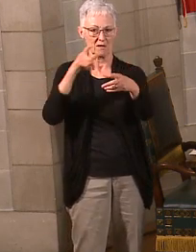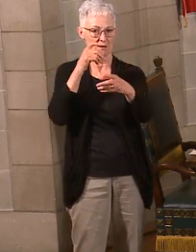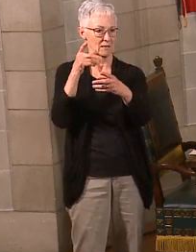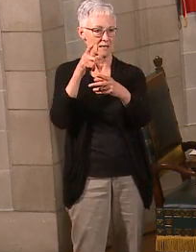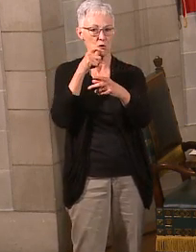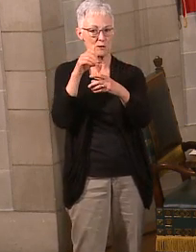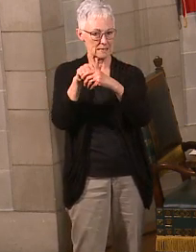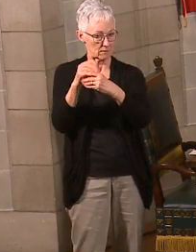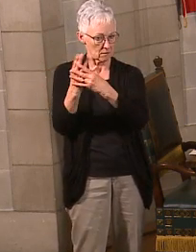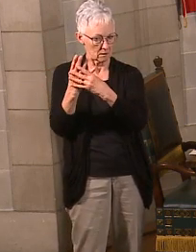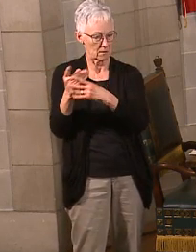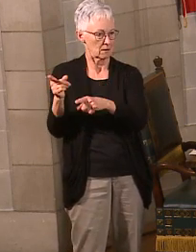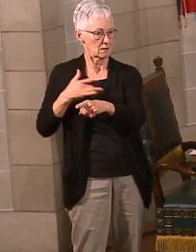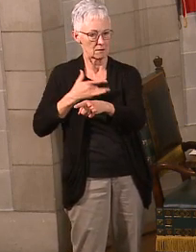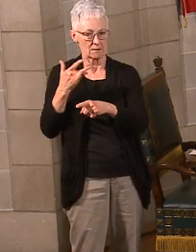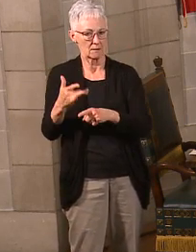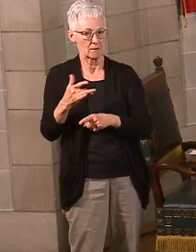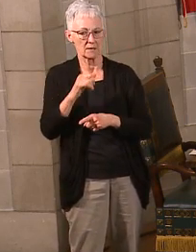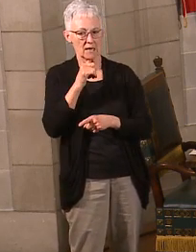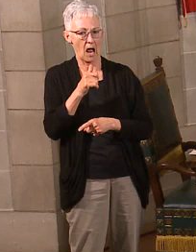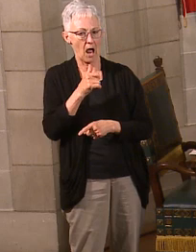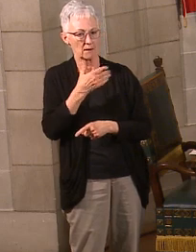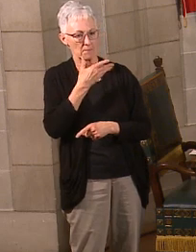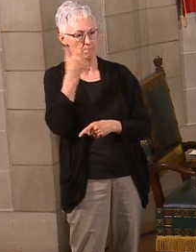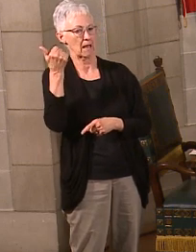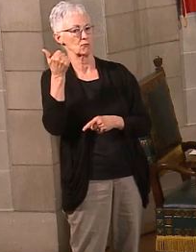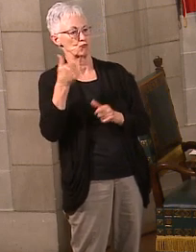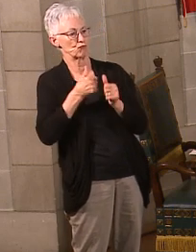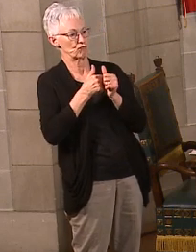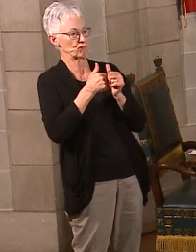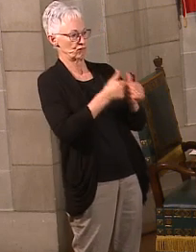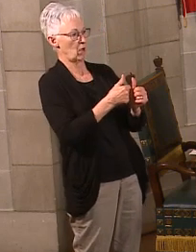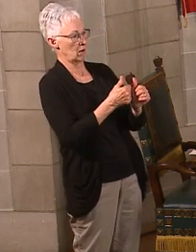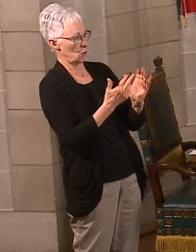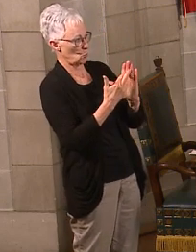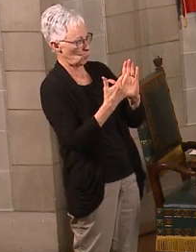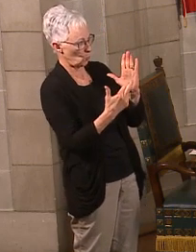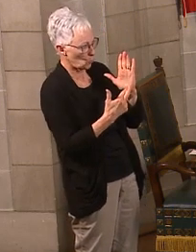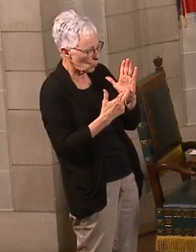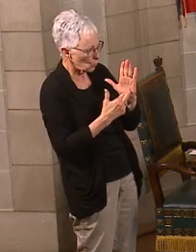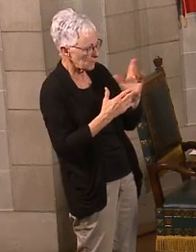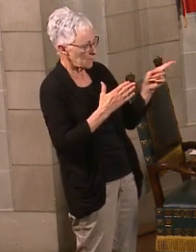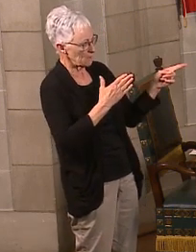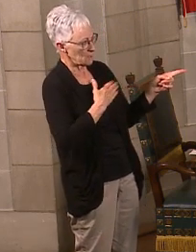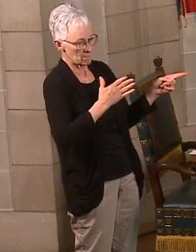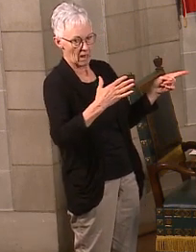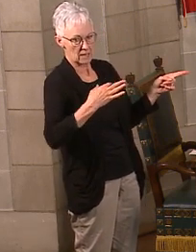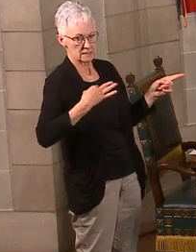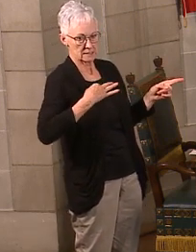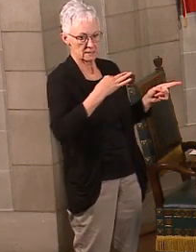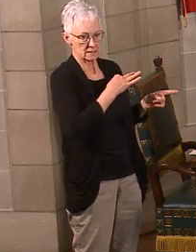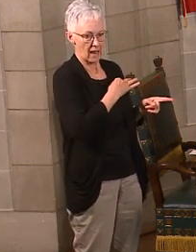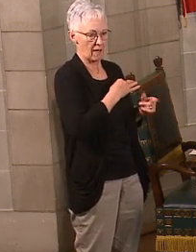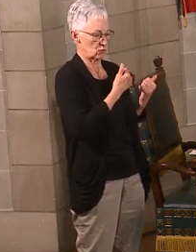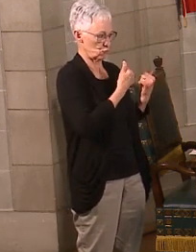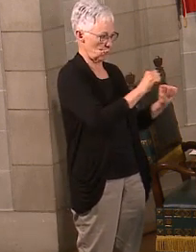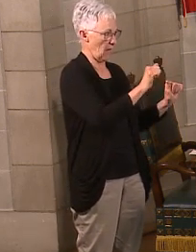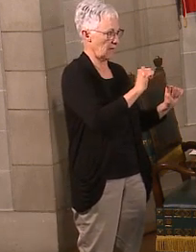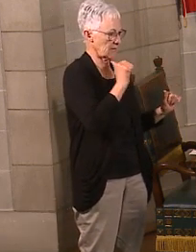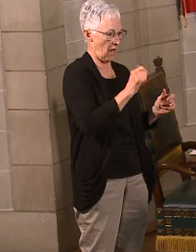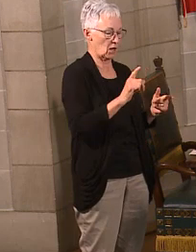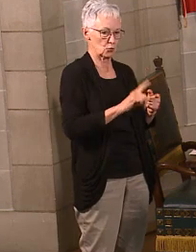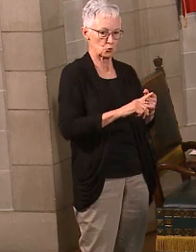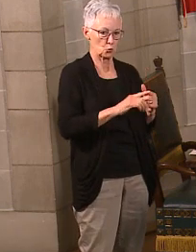So staff continue to remind them. I've got staff working hard to not do just the typical, hey, you're not supposed to do that, quit it.